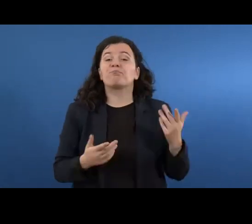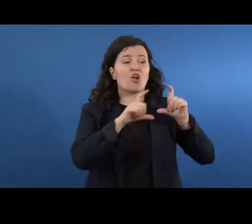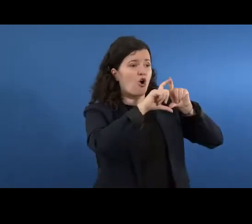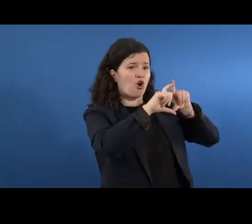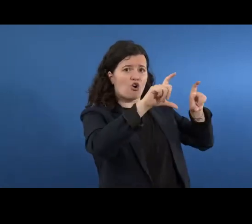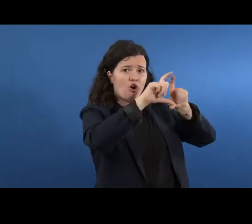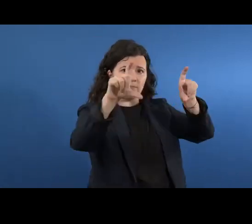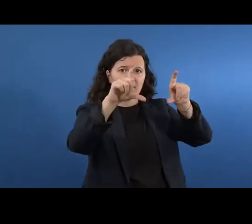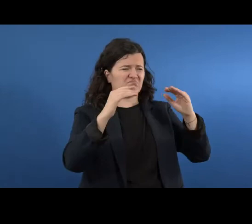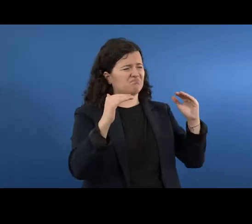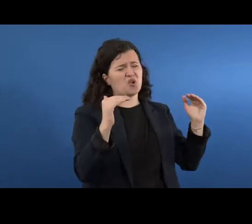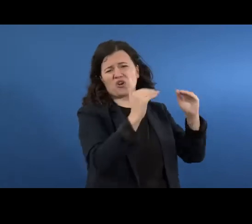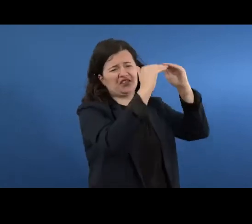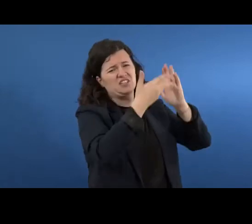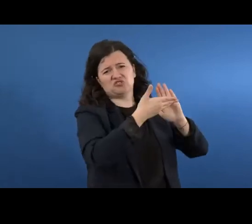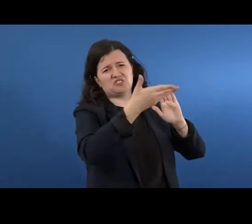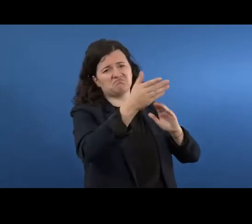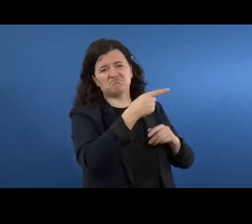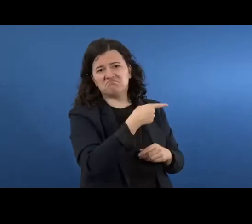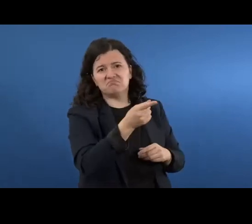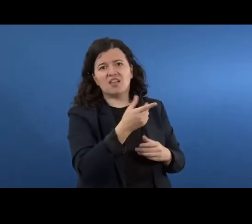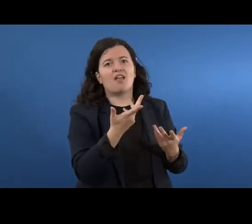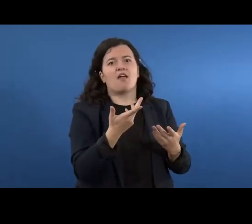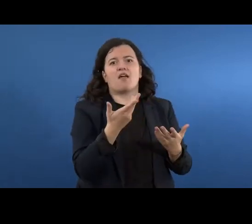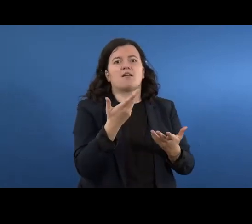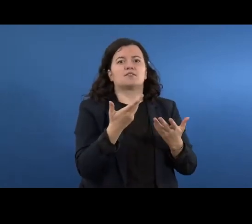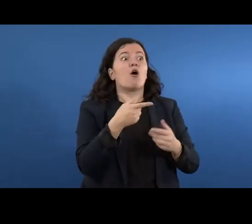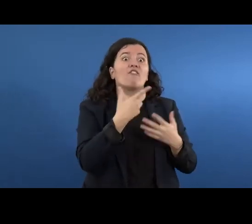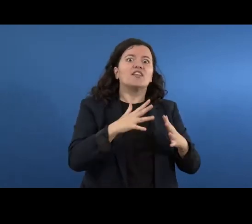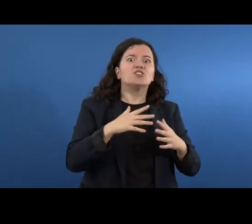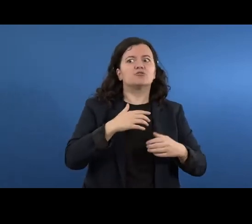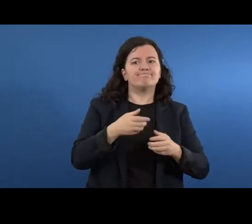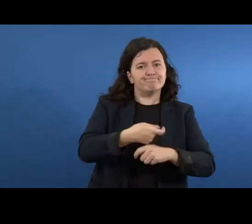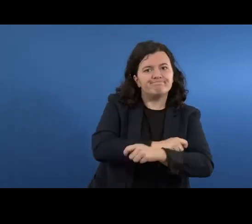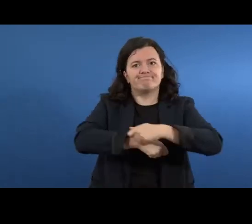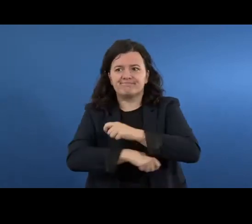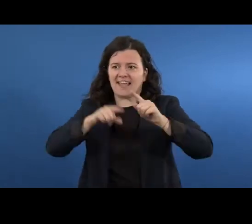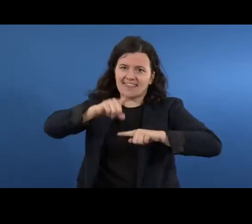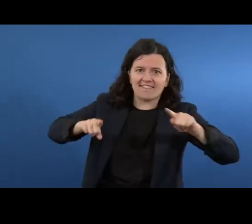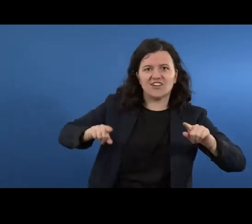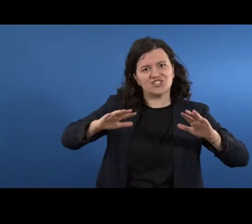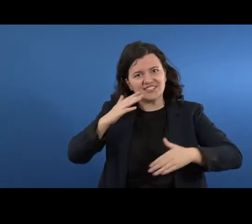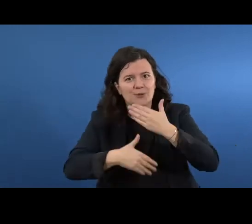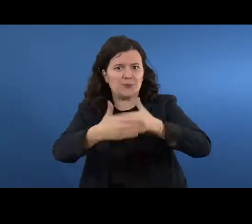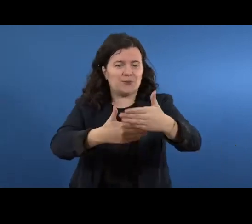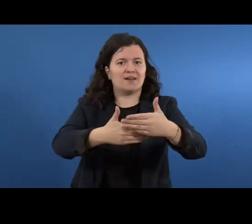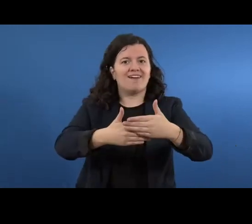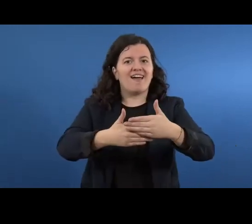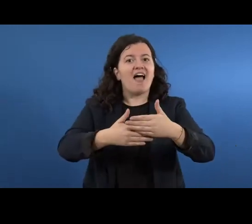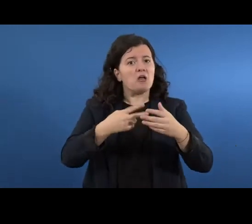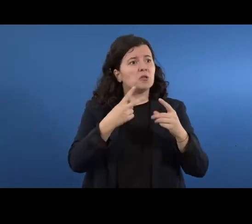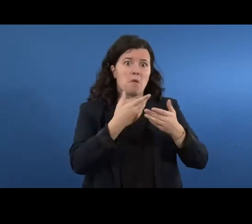have embraced other diversity initiatives still often have failed to